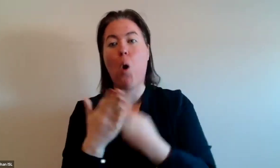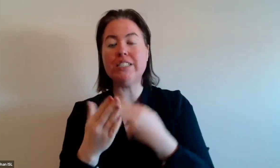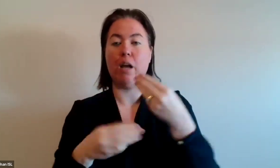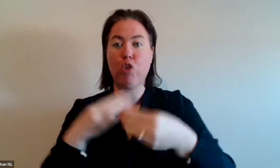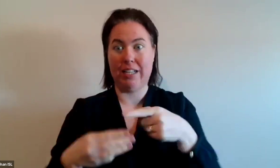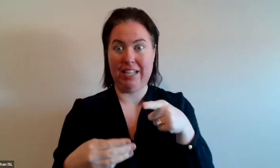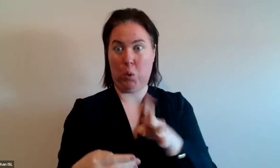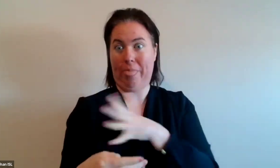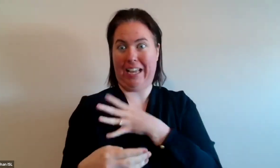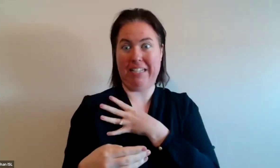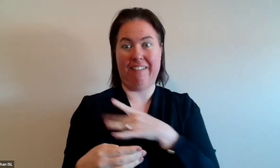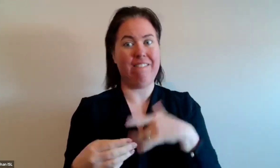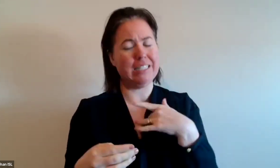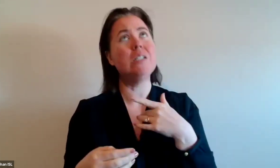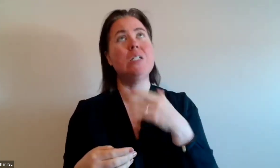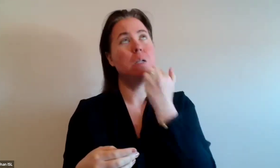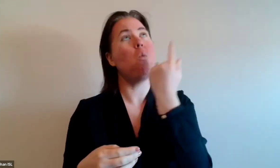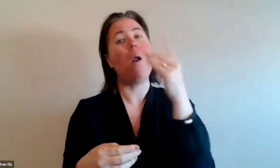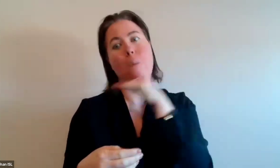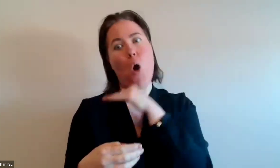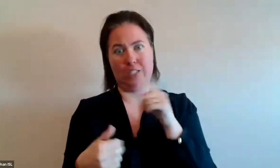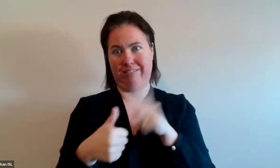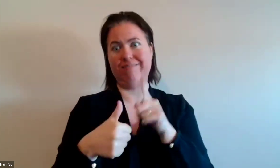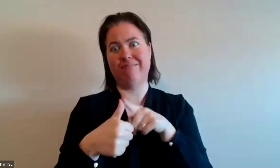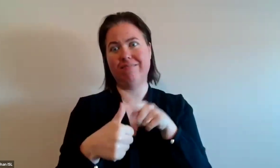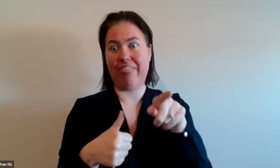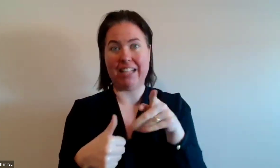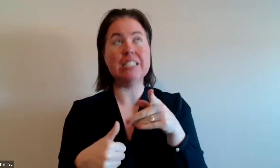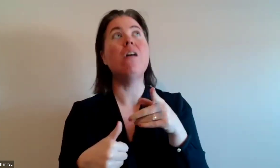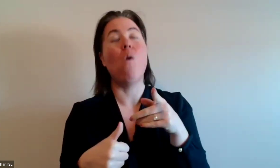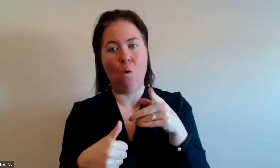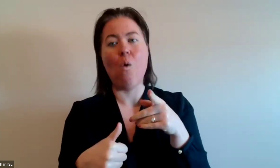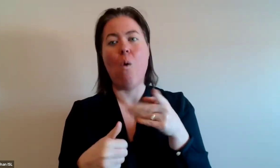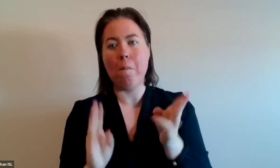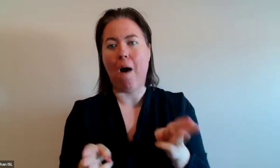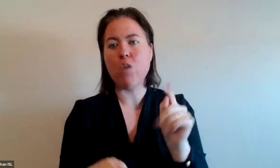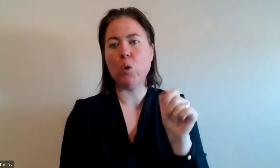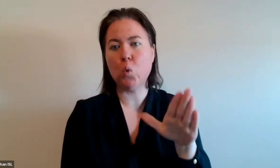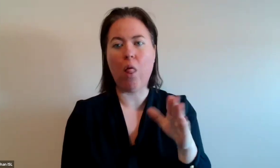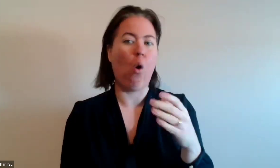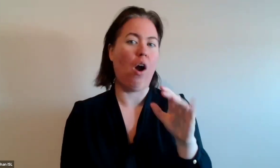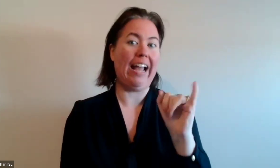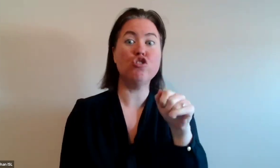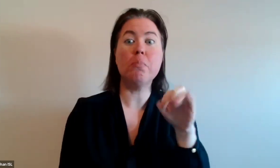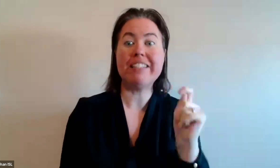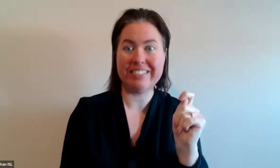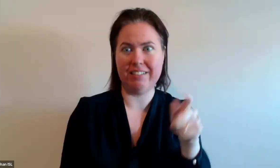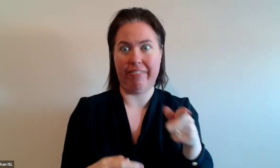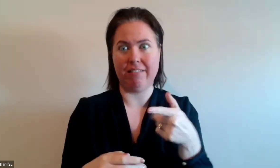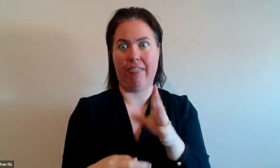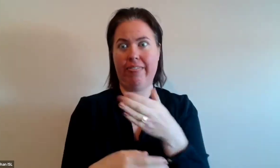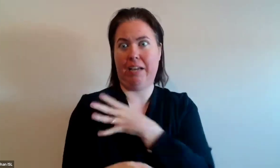the most important. It is the most important tool or the instrument the committee has in order